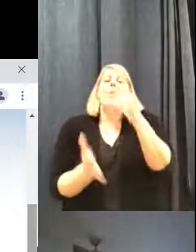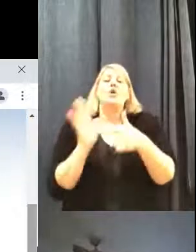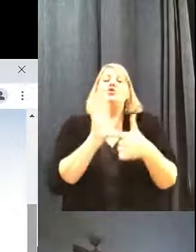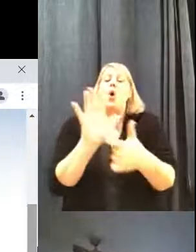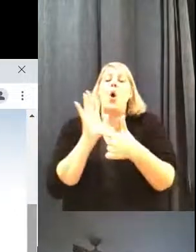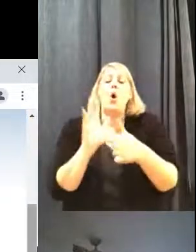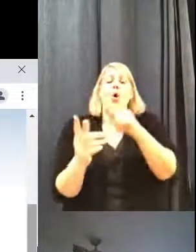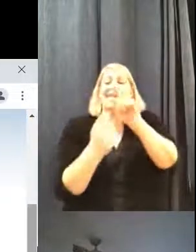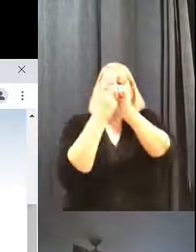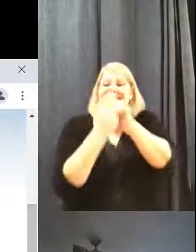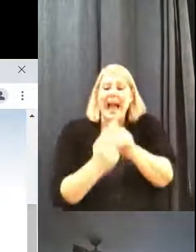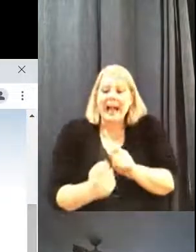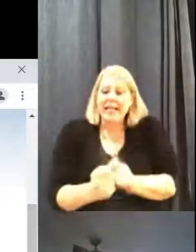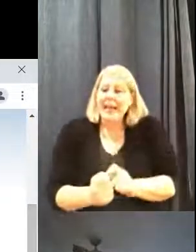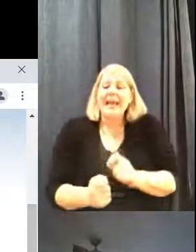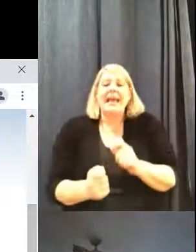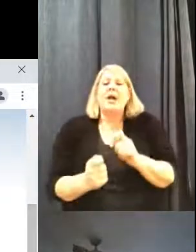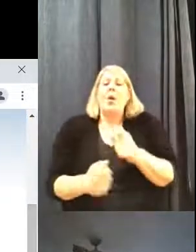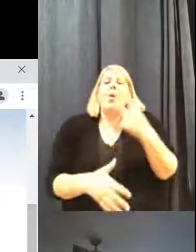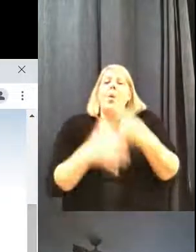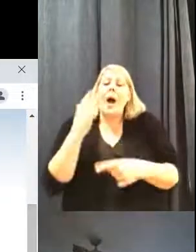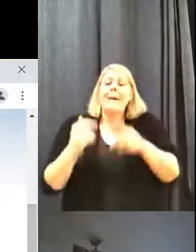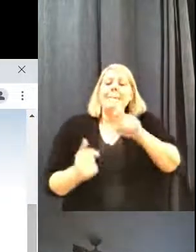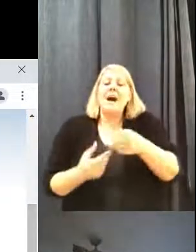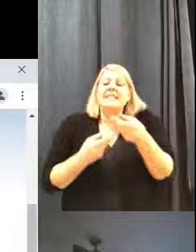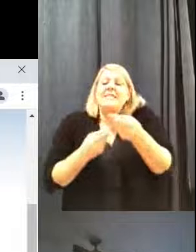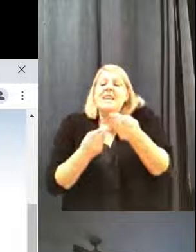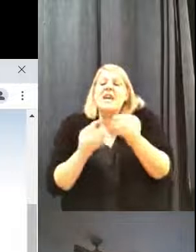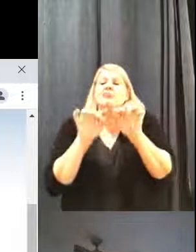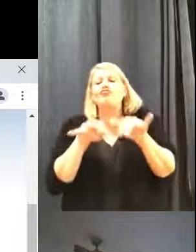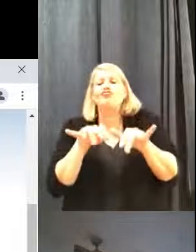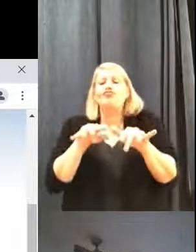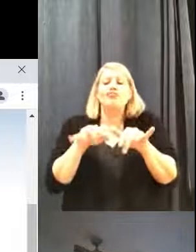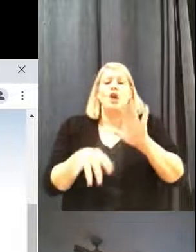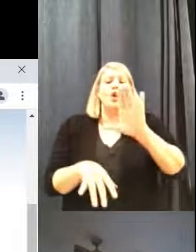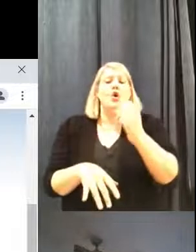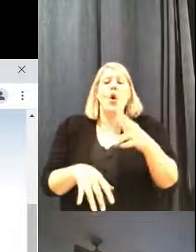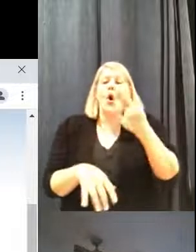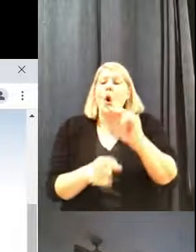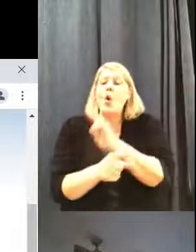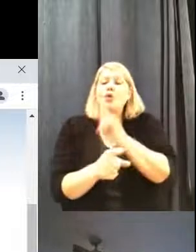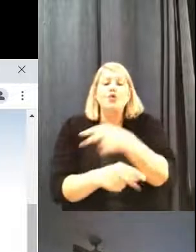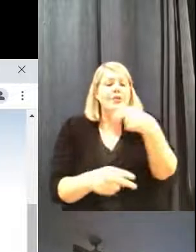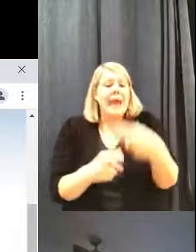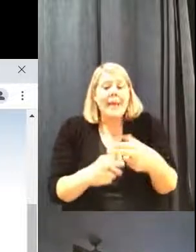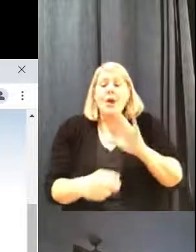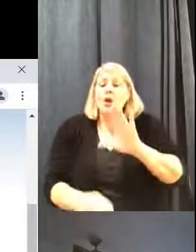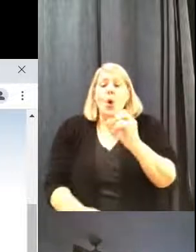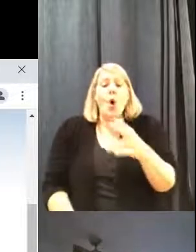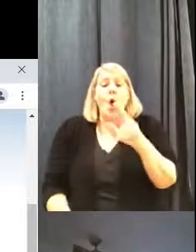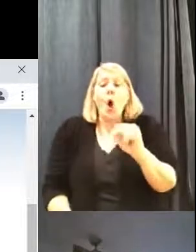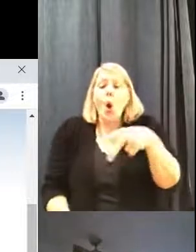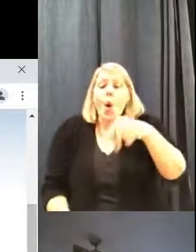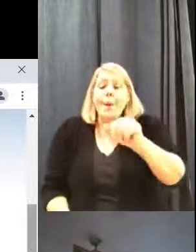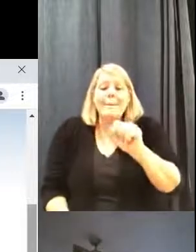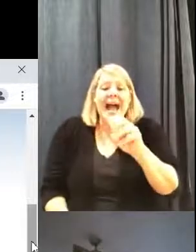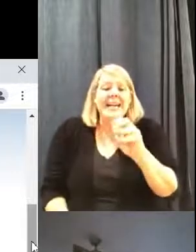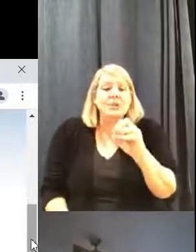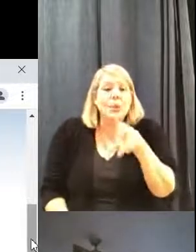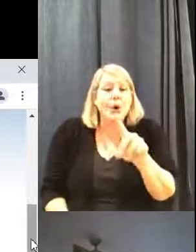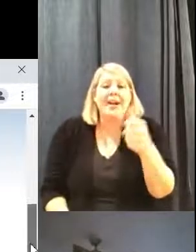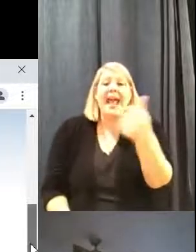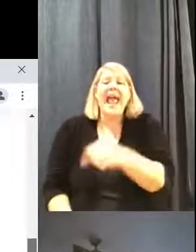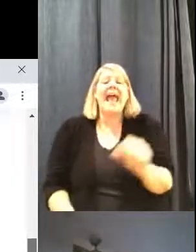we need each individual to do. They create their own username, their own password. Any of the fields with the red